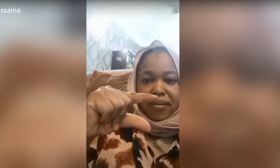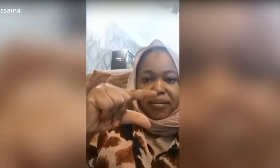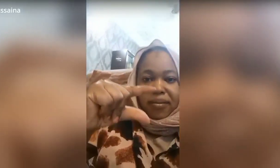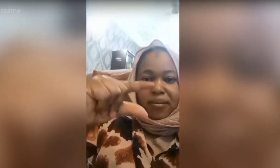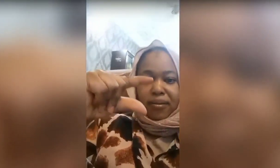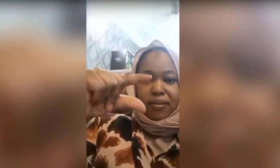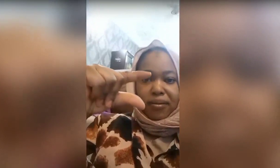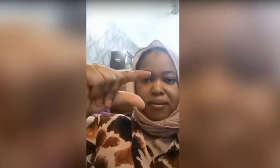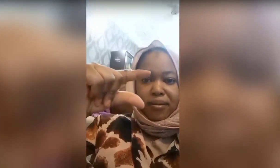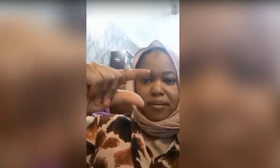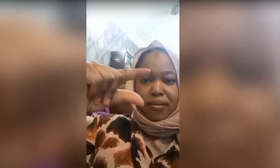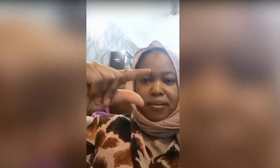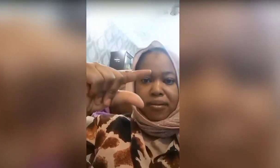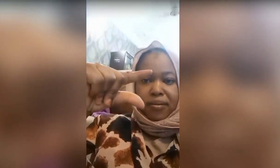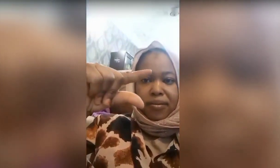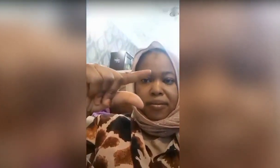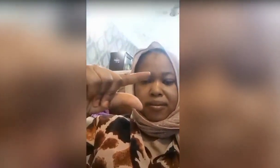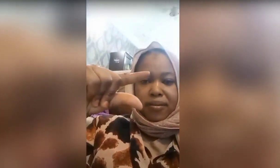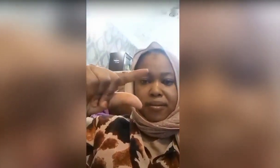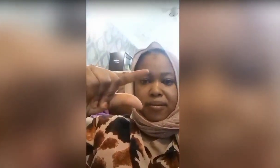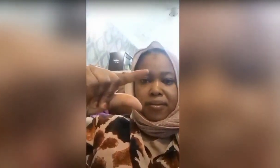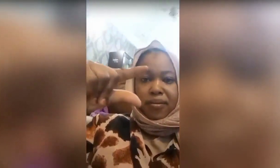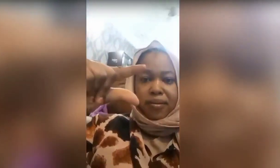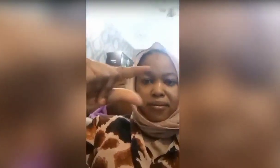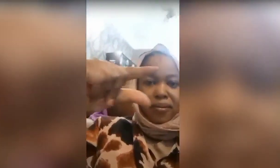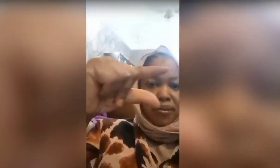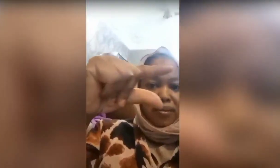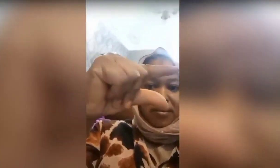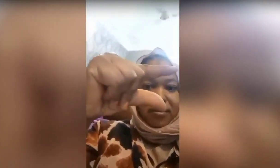Can you turn it down?